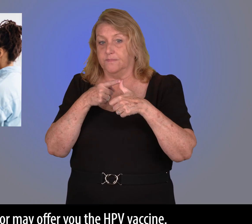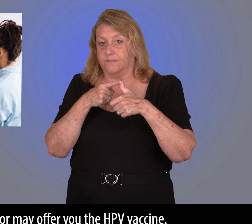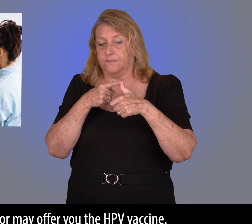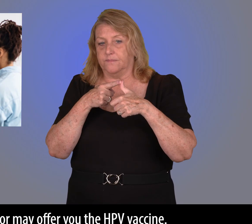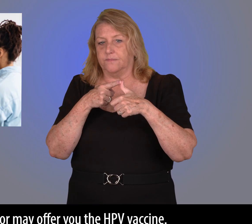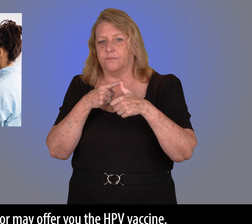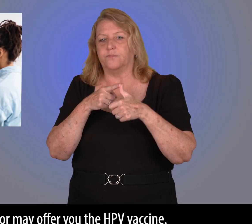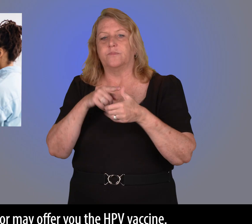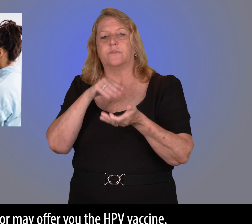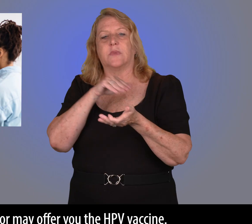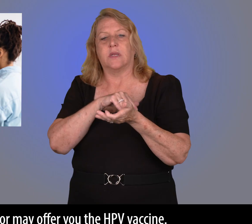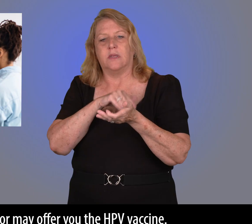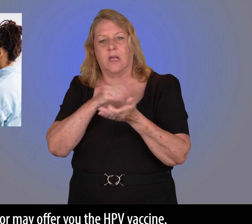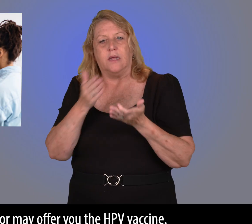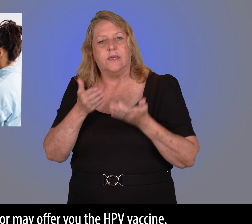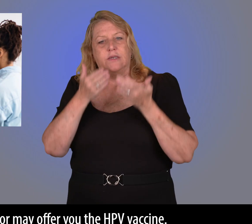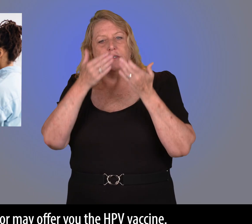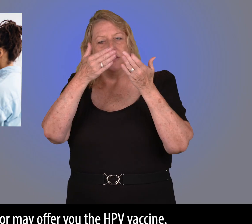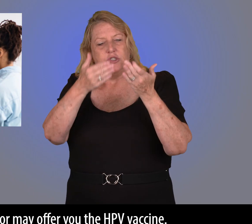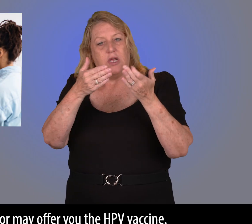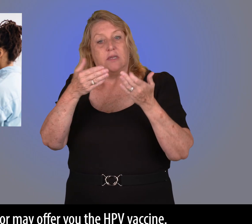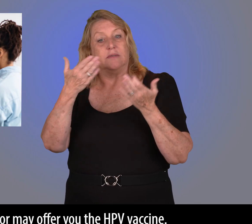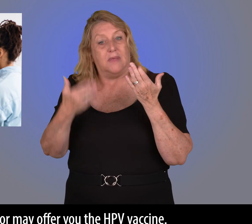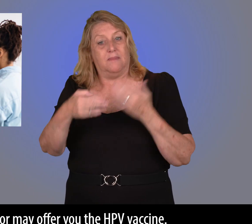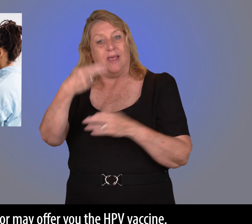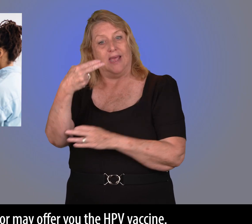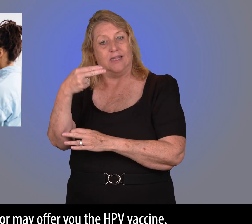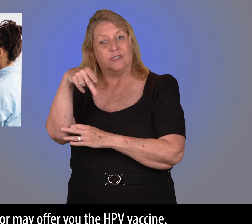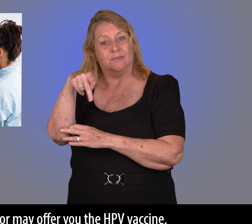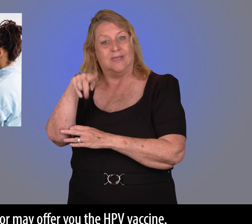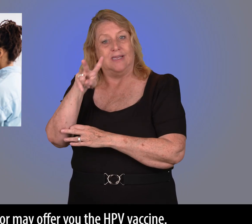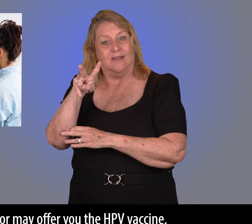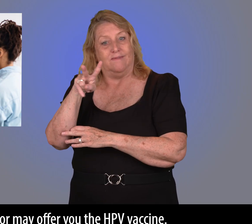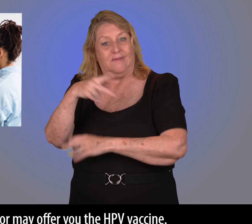One, your doctor may offer you the HPV vaccine.